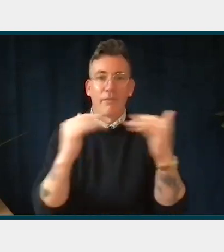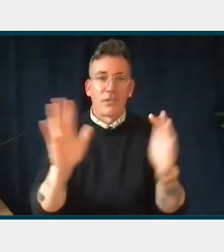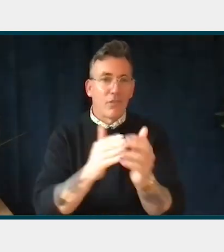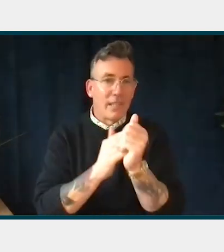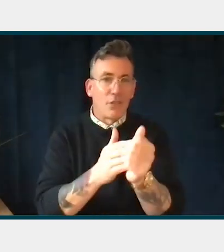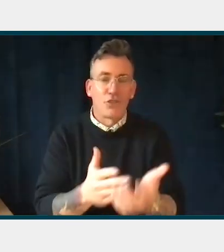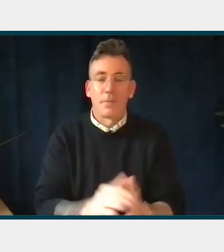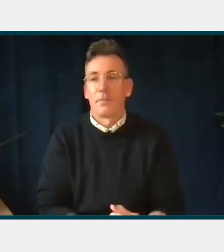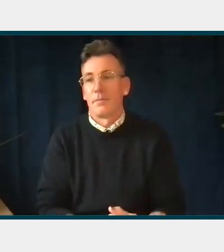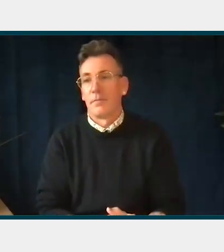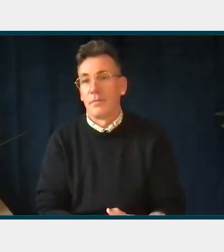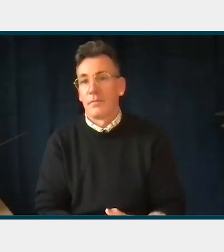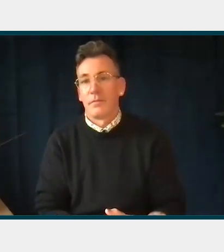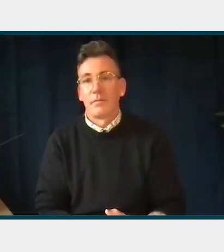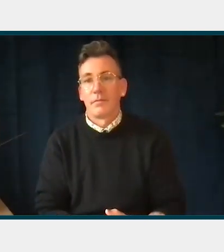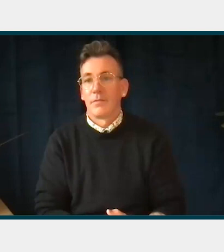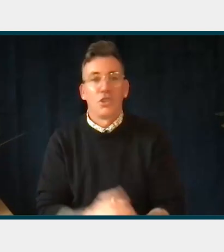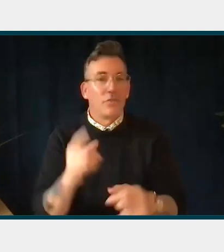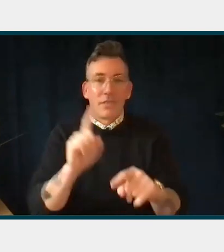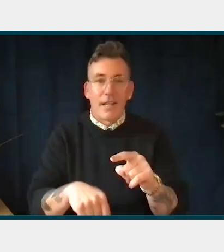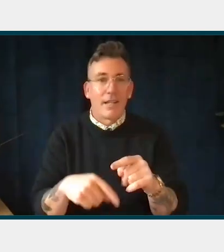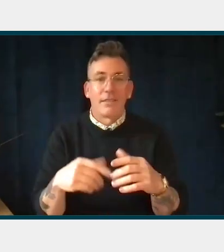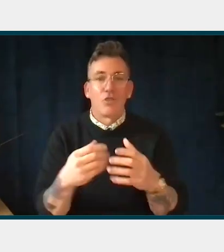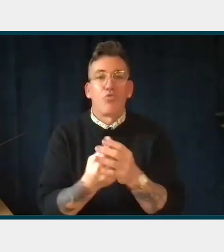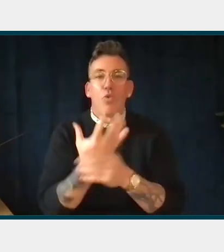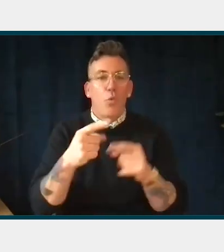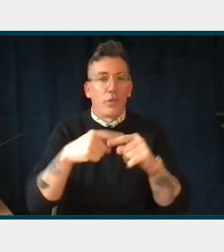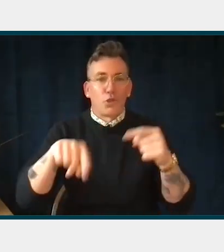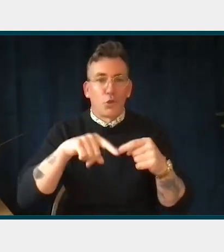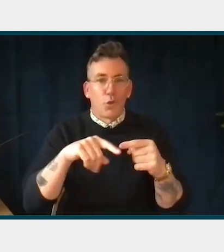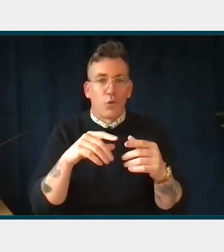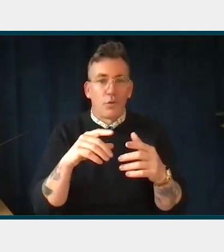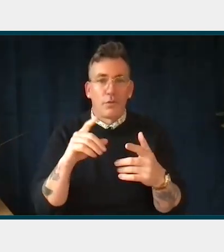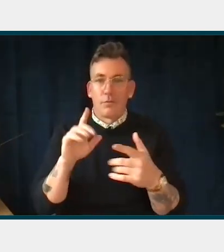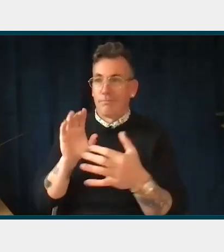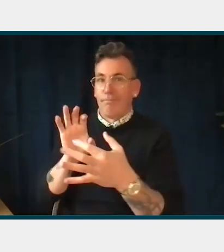Diversity of your board, diversity of your team, diversity of leadership.